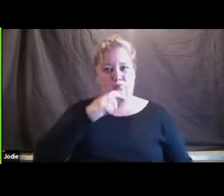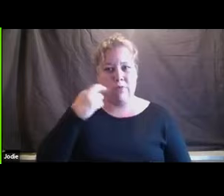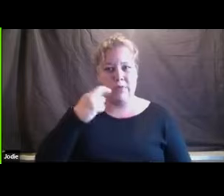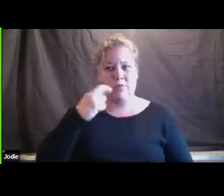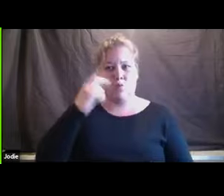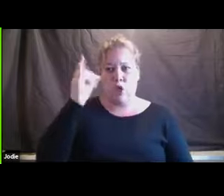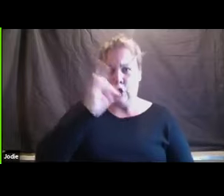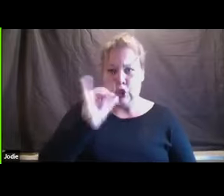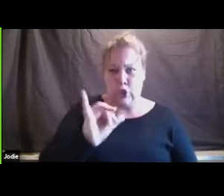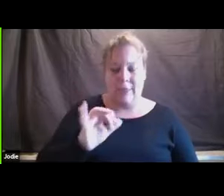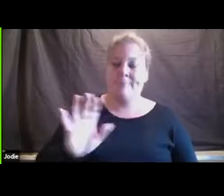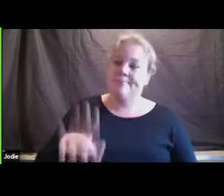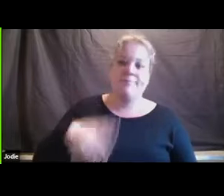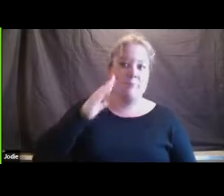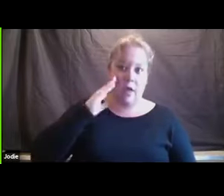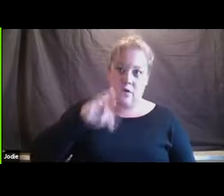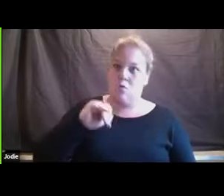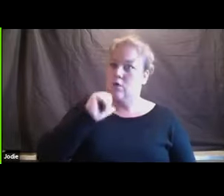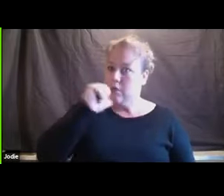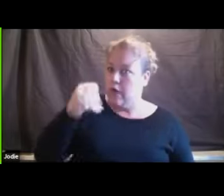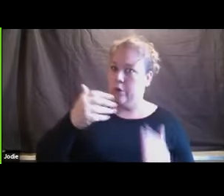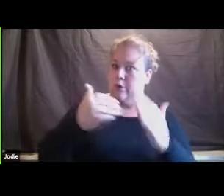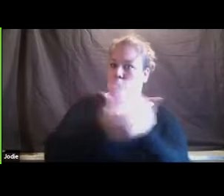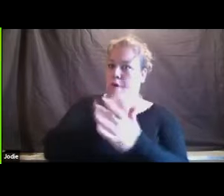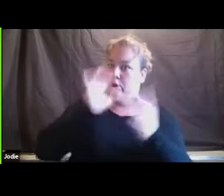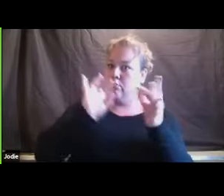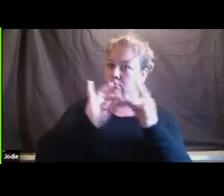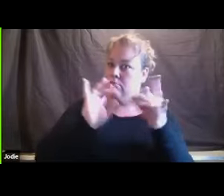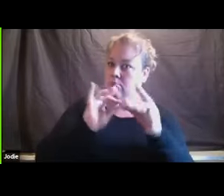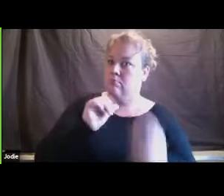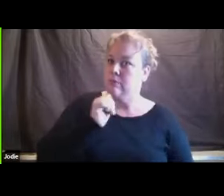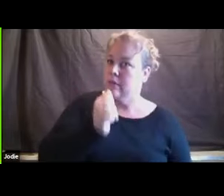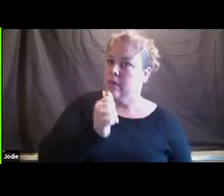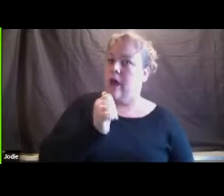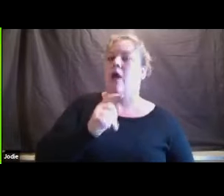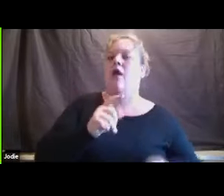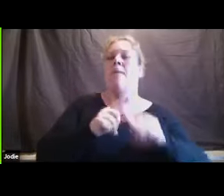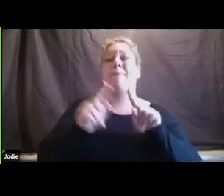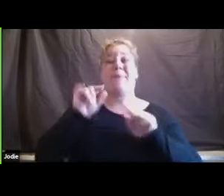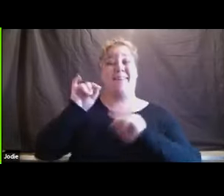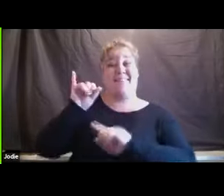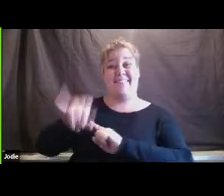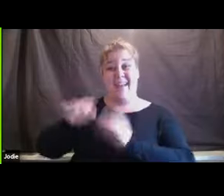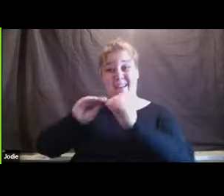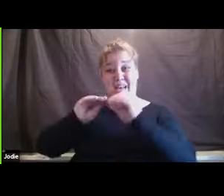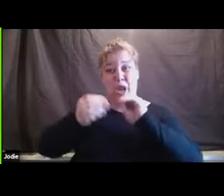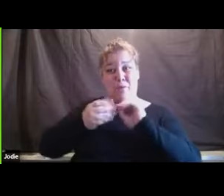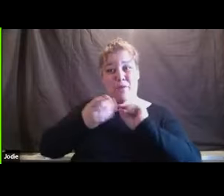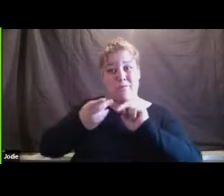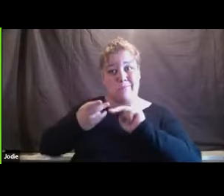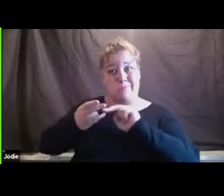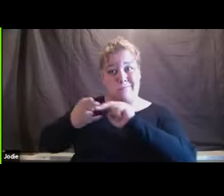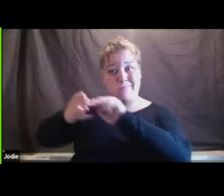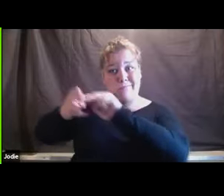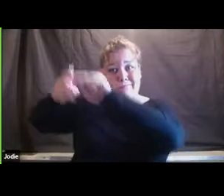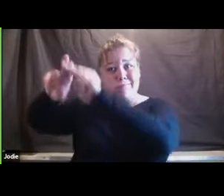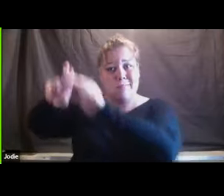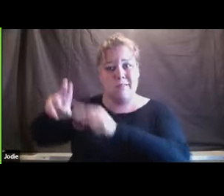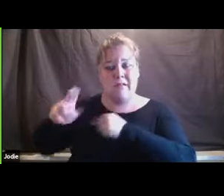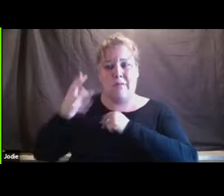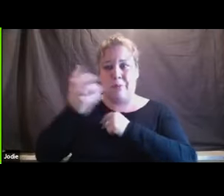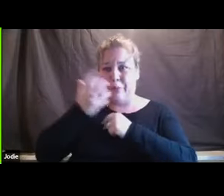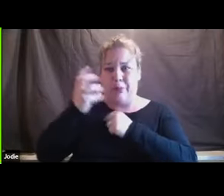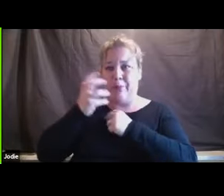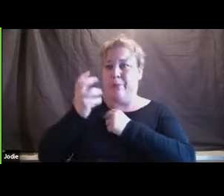new message, but again, as case numbers increase and we see the viral activity continue to go up, it really comes